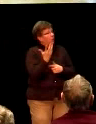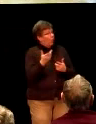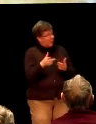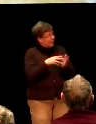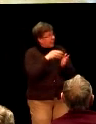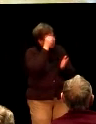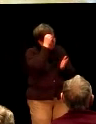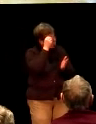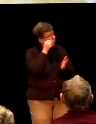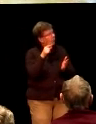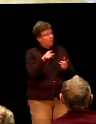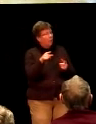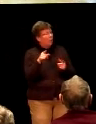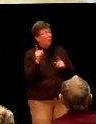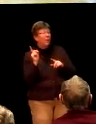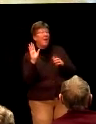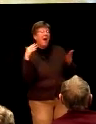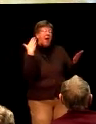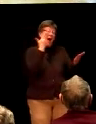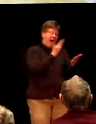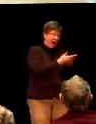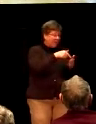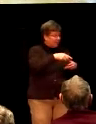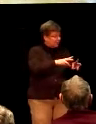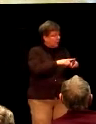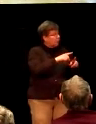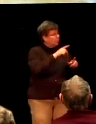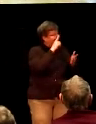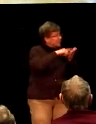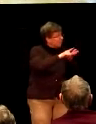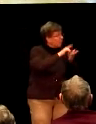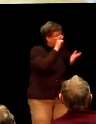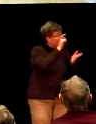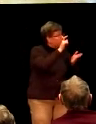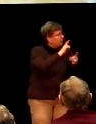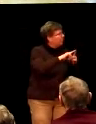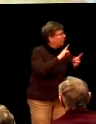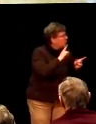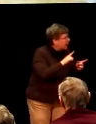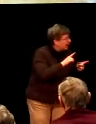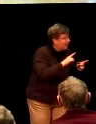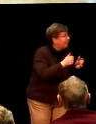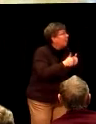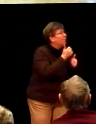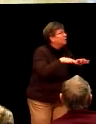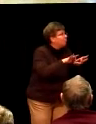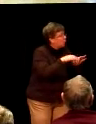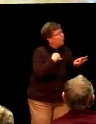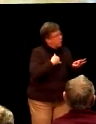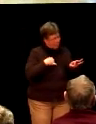learned was that we came all this way to explore the moon, and the most important thing is that we discovered Earth.